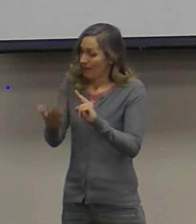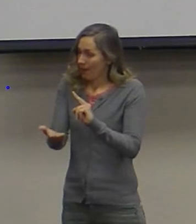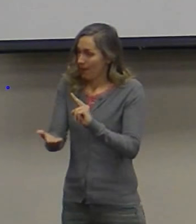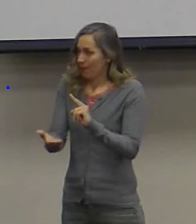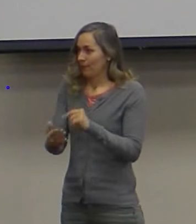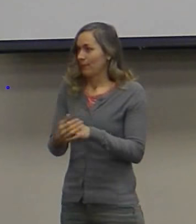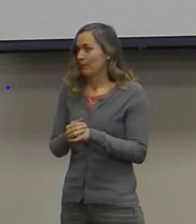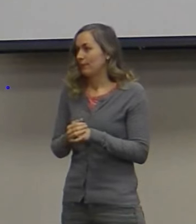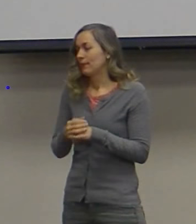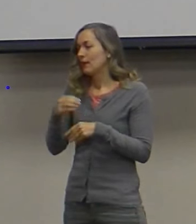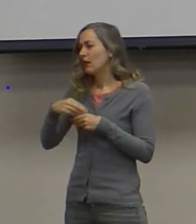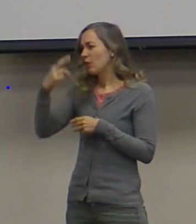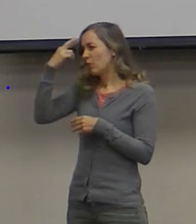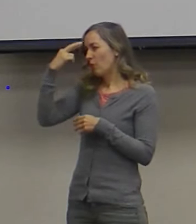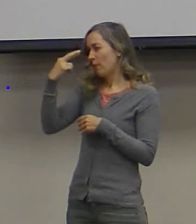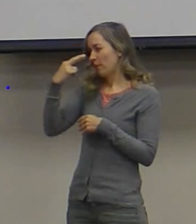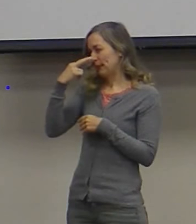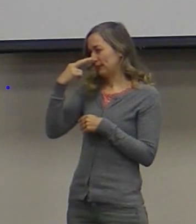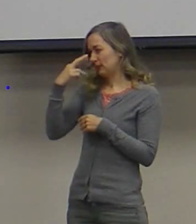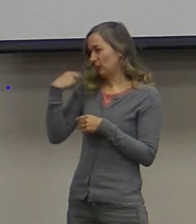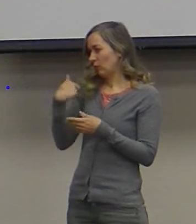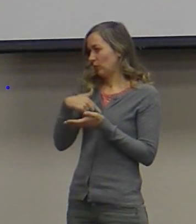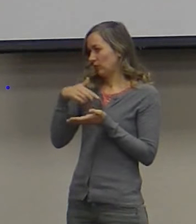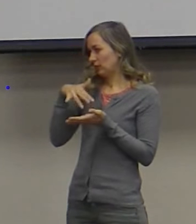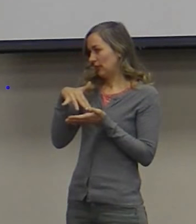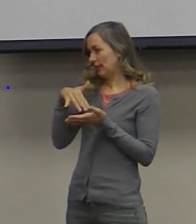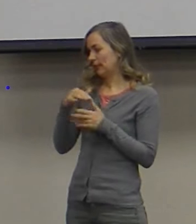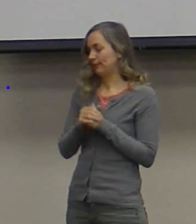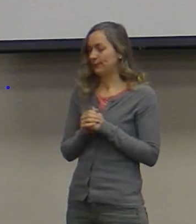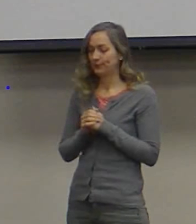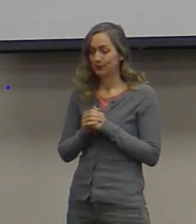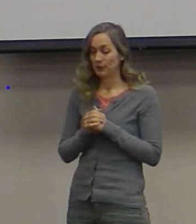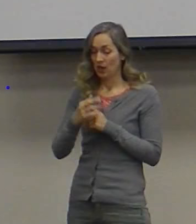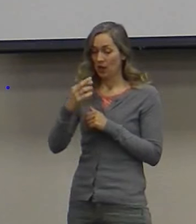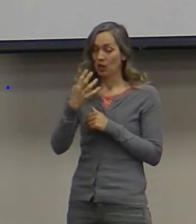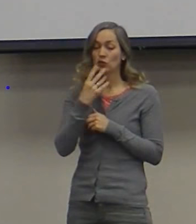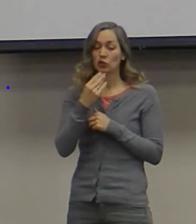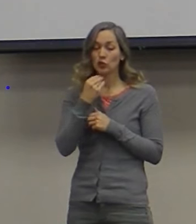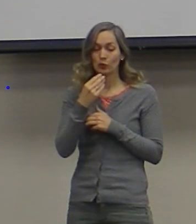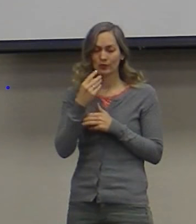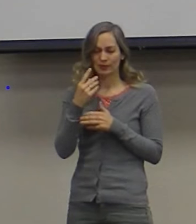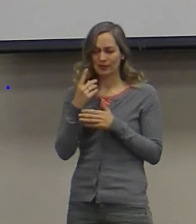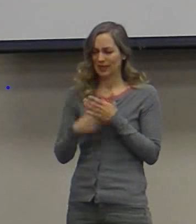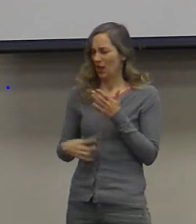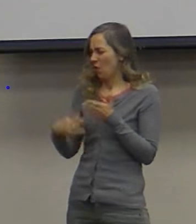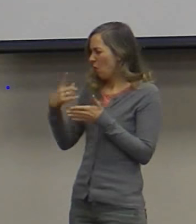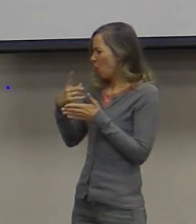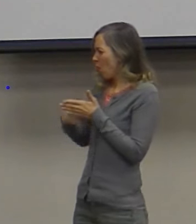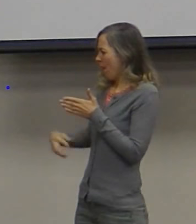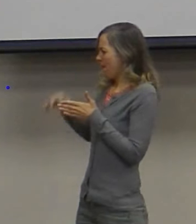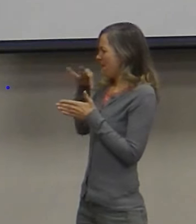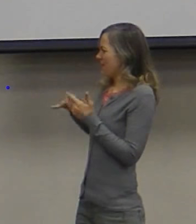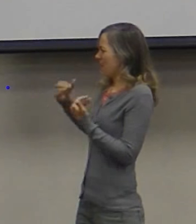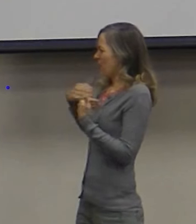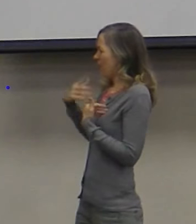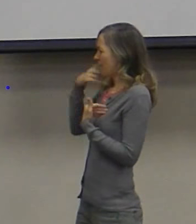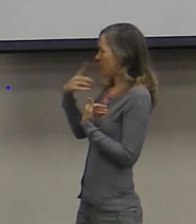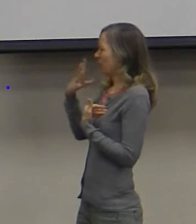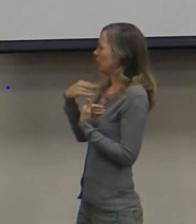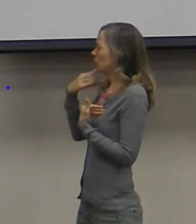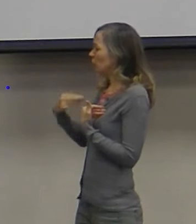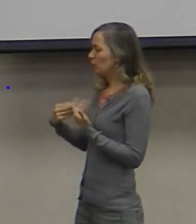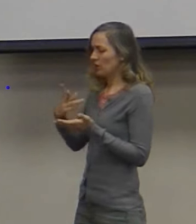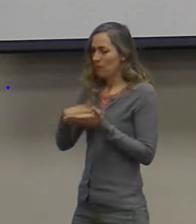that the Jews might be proposing a question of what benefit is there even being a Jew? And Paul has to tell them, in every way